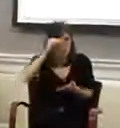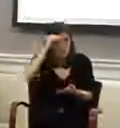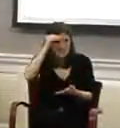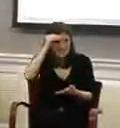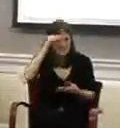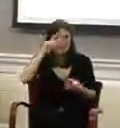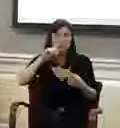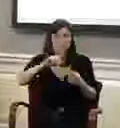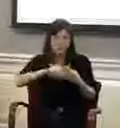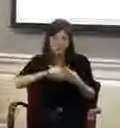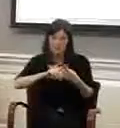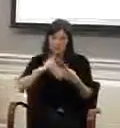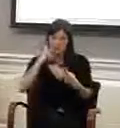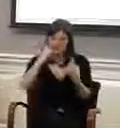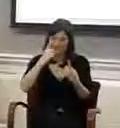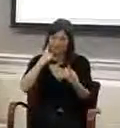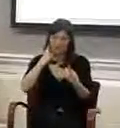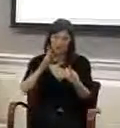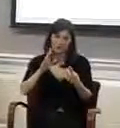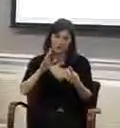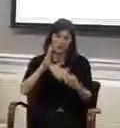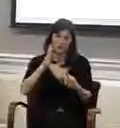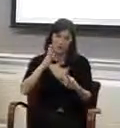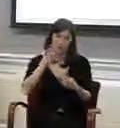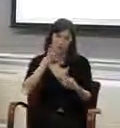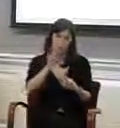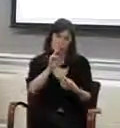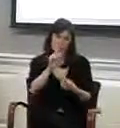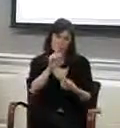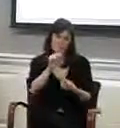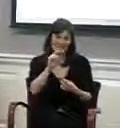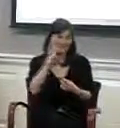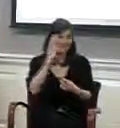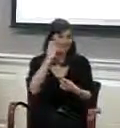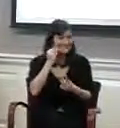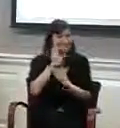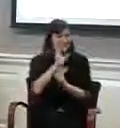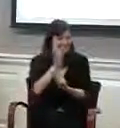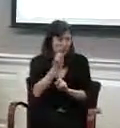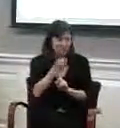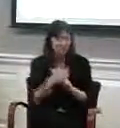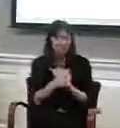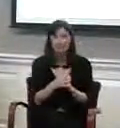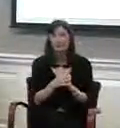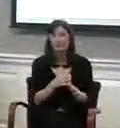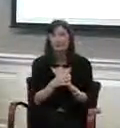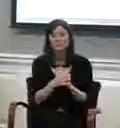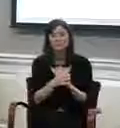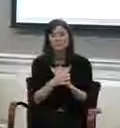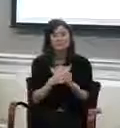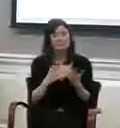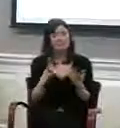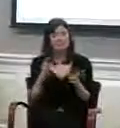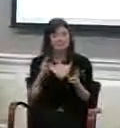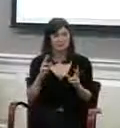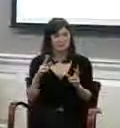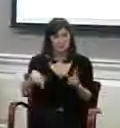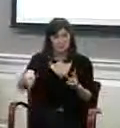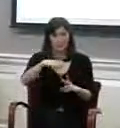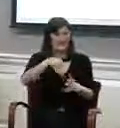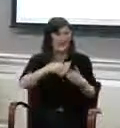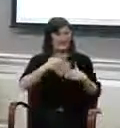already heard of just from the two presentations today, where one might say that practitioners have a shared mission at the most general